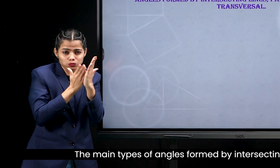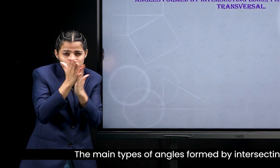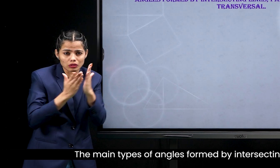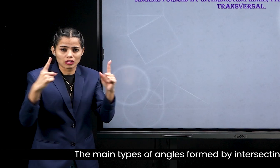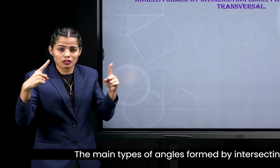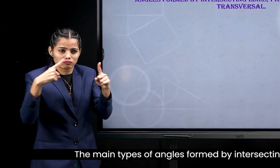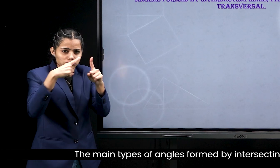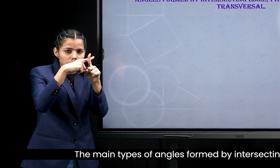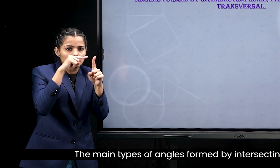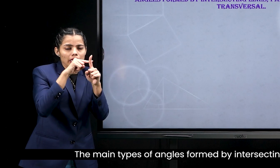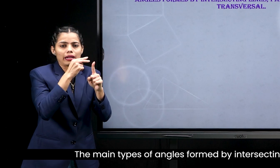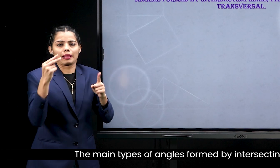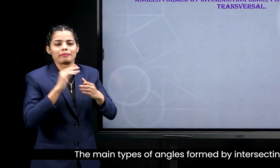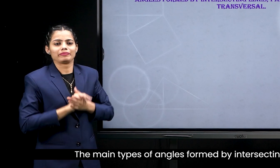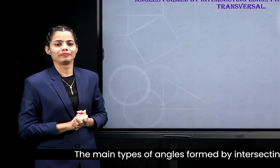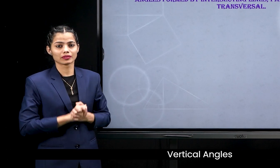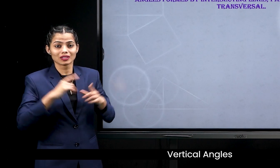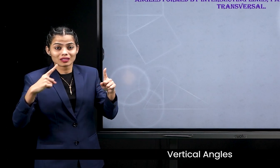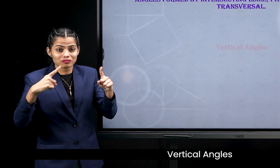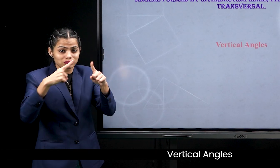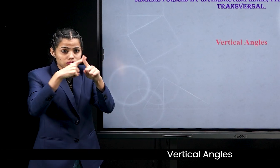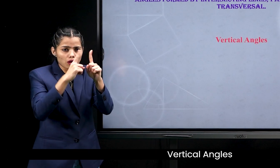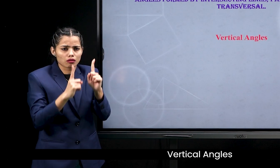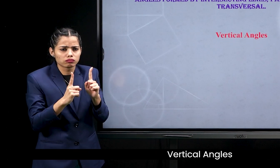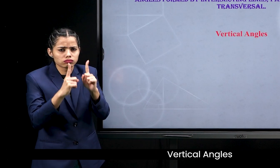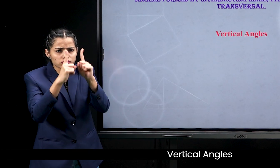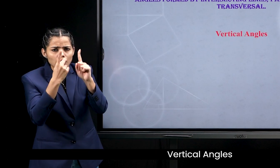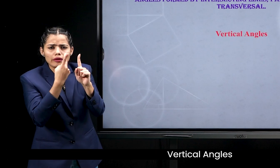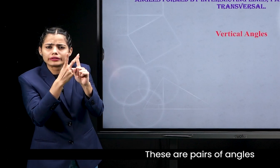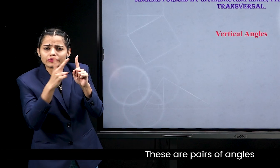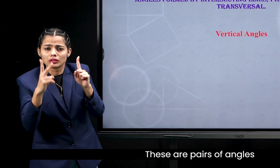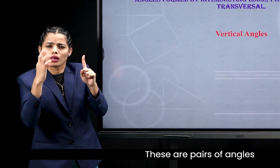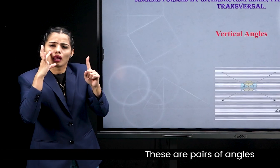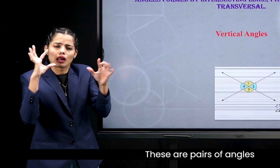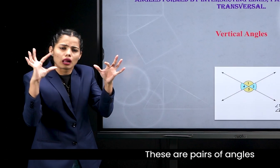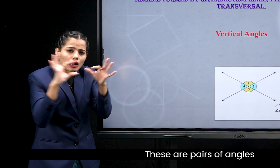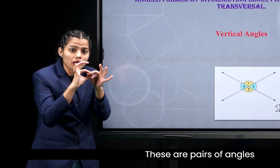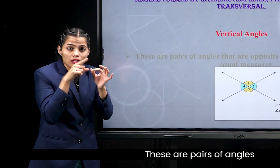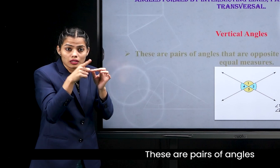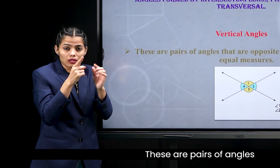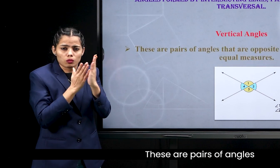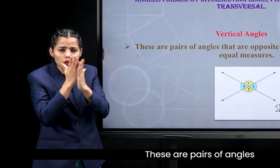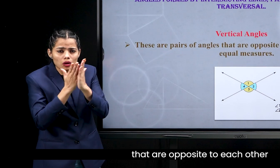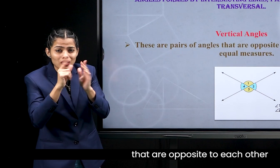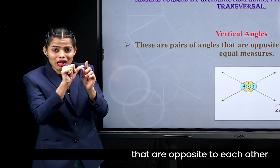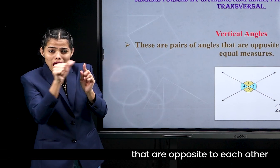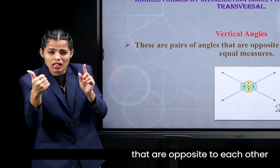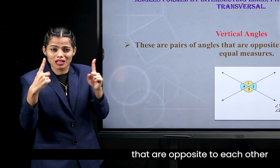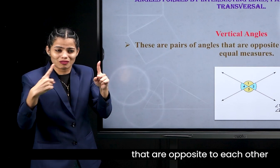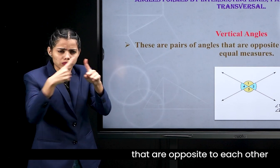by intersecting lines are vertical angles. These are pairs of angles that are opposite to